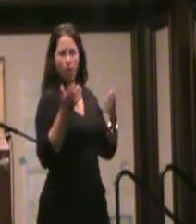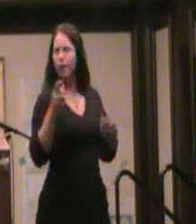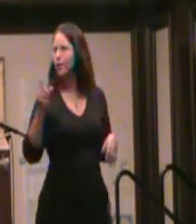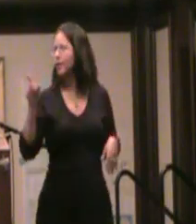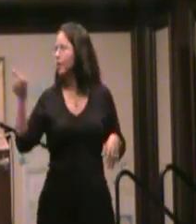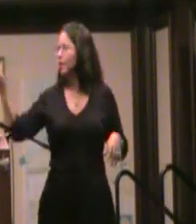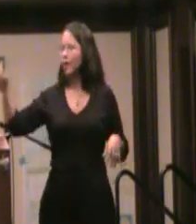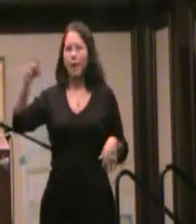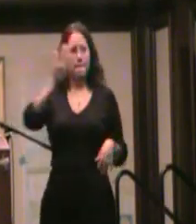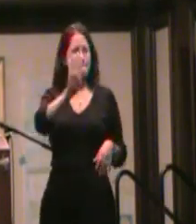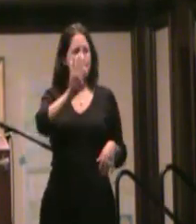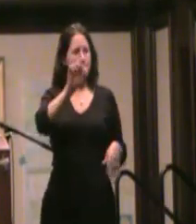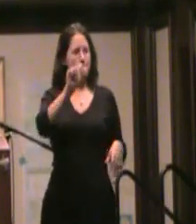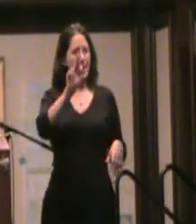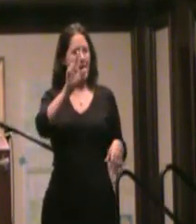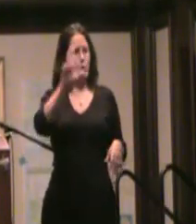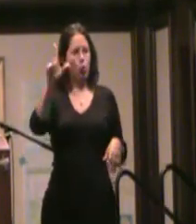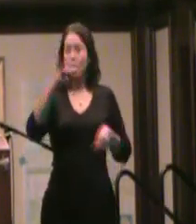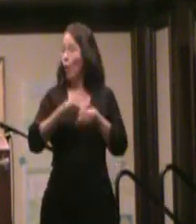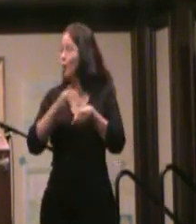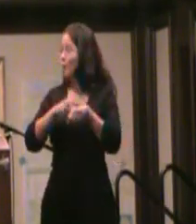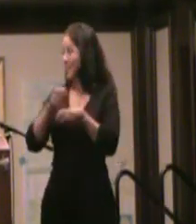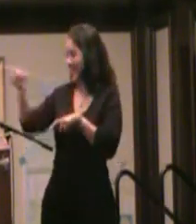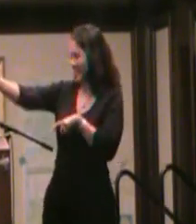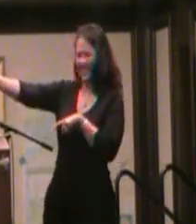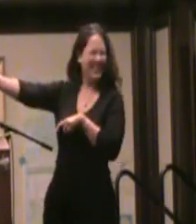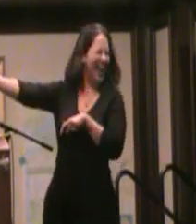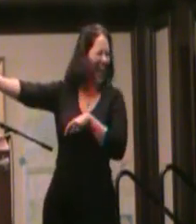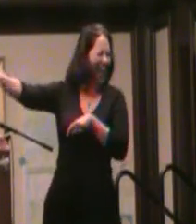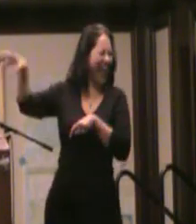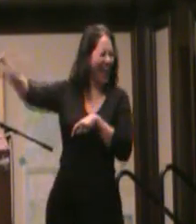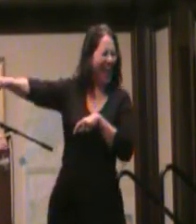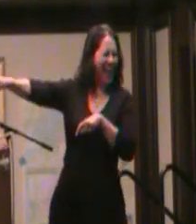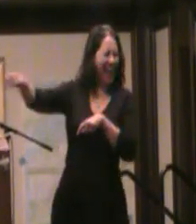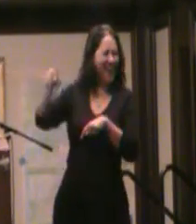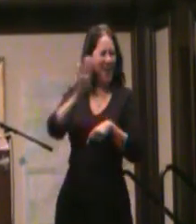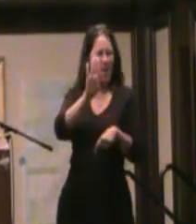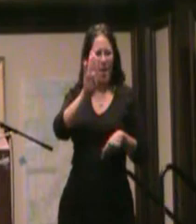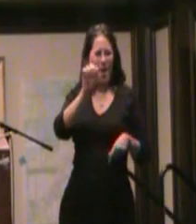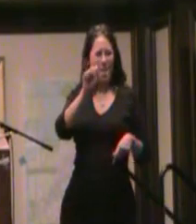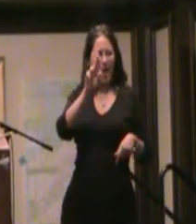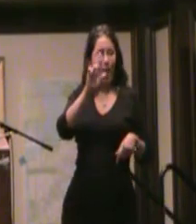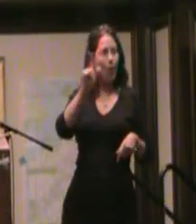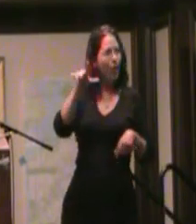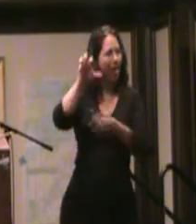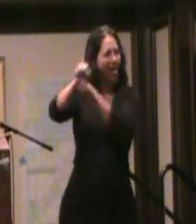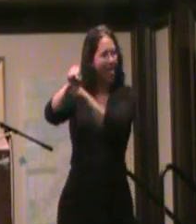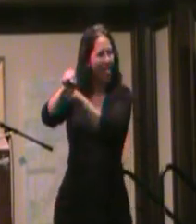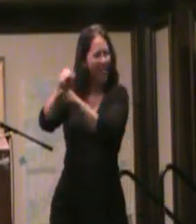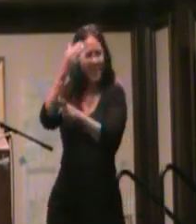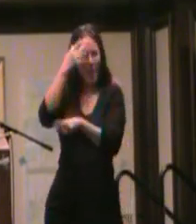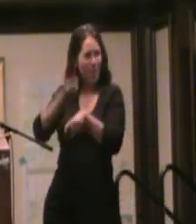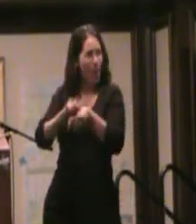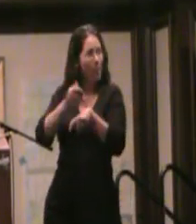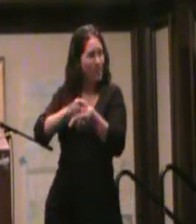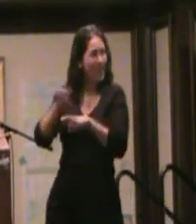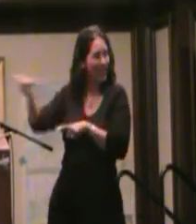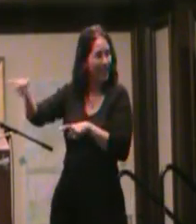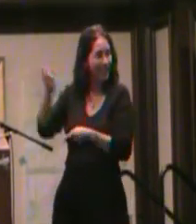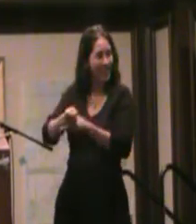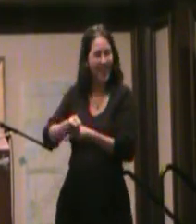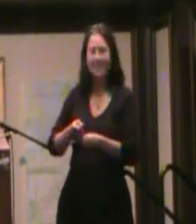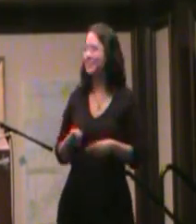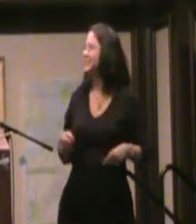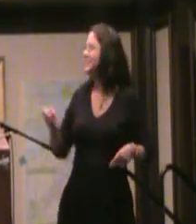sir. Baúl, Puerto Rican, aren't you? Okay. See, by the word, I can tell where somebody's